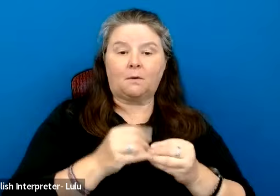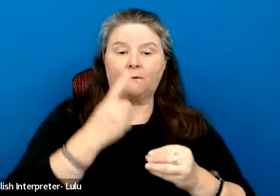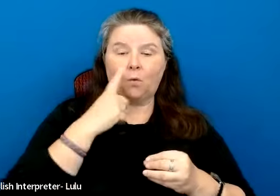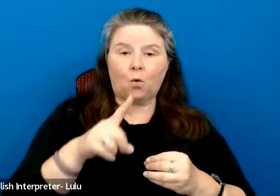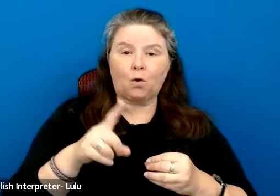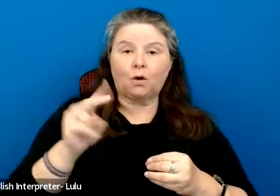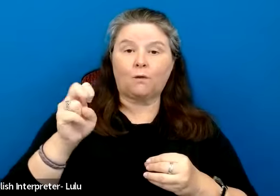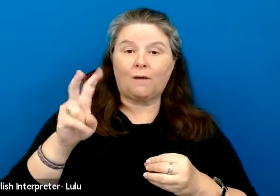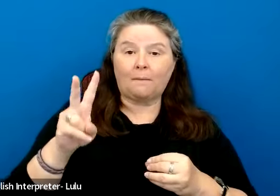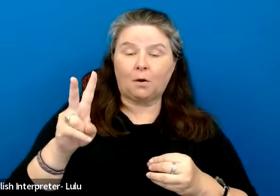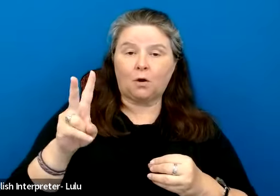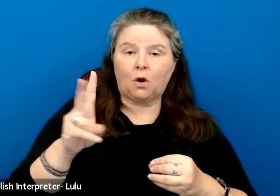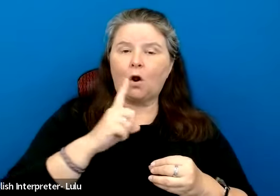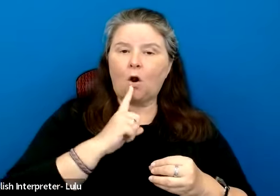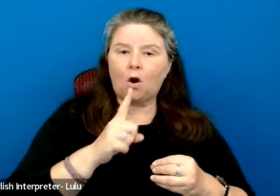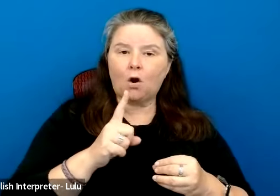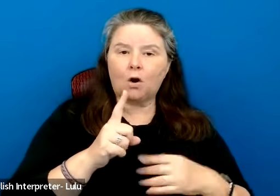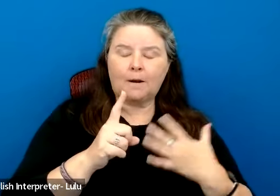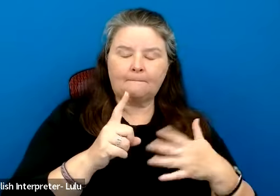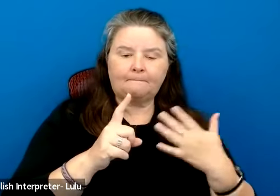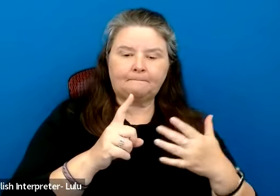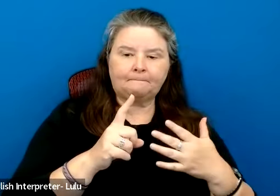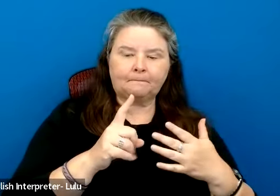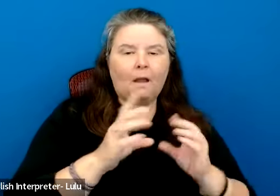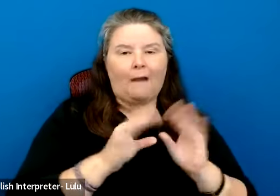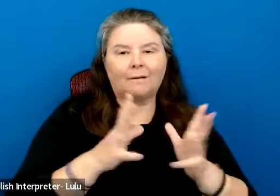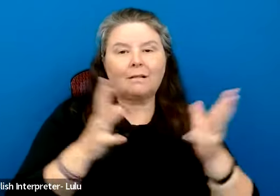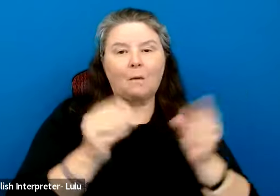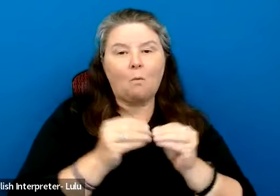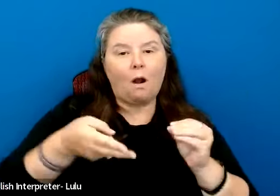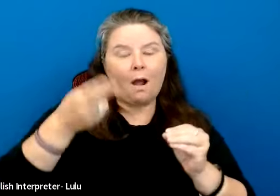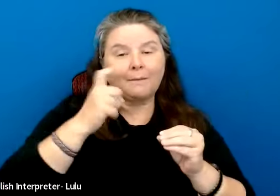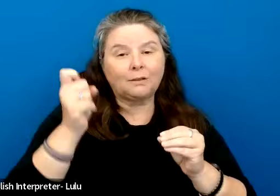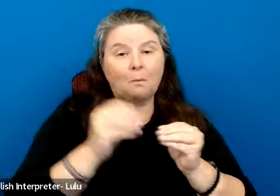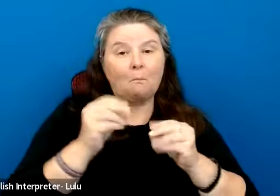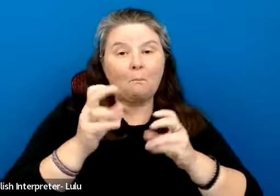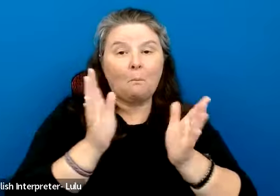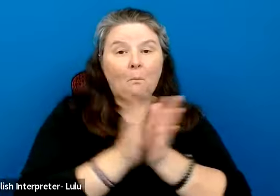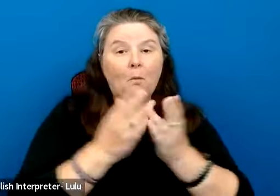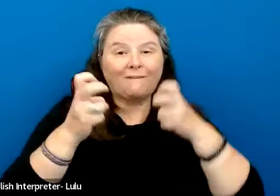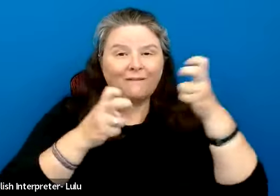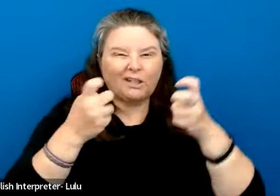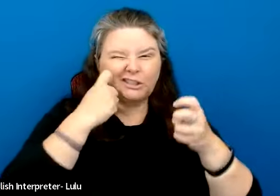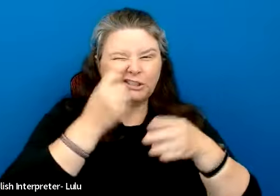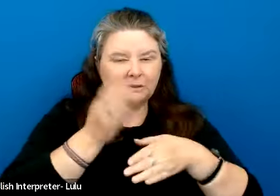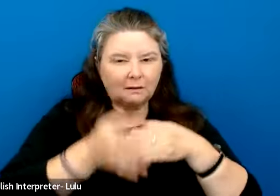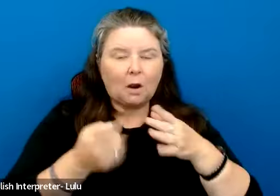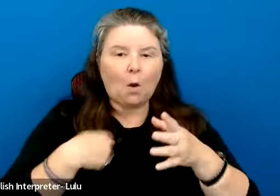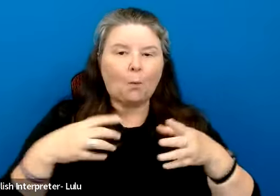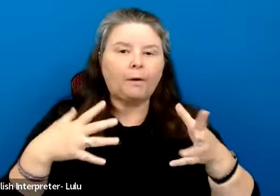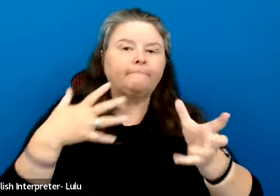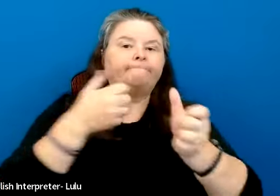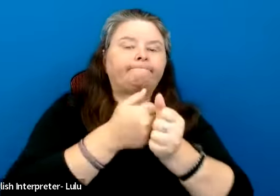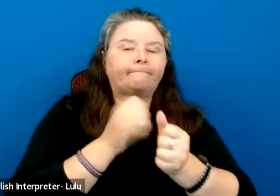for November are obviously a lot higher because the book fair just wrapped up. So I will update these